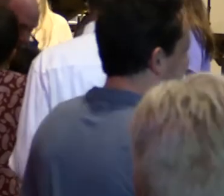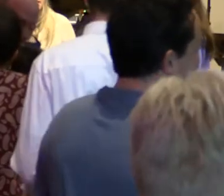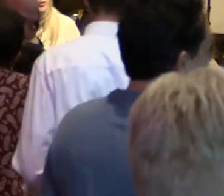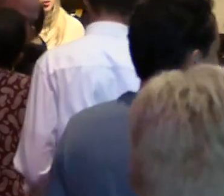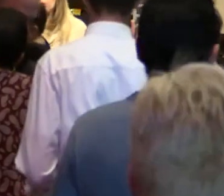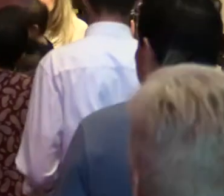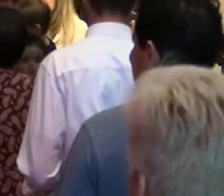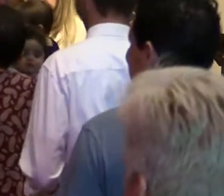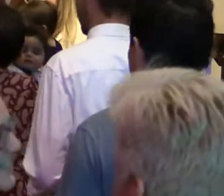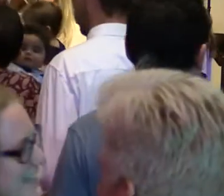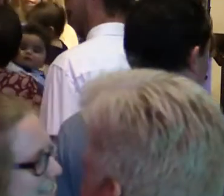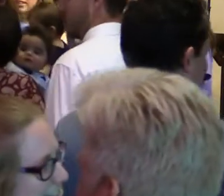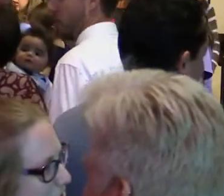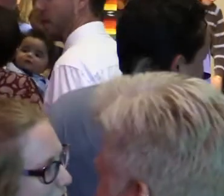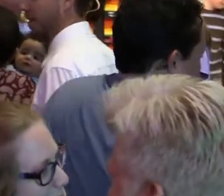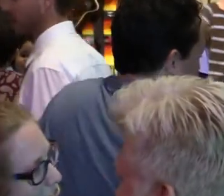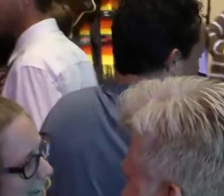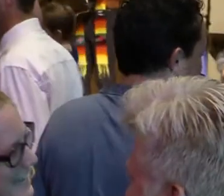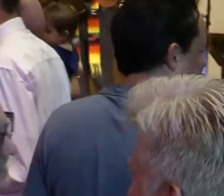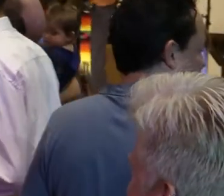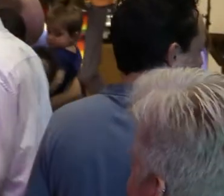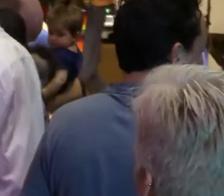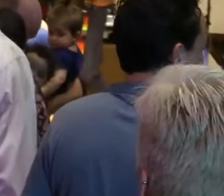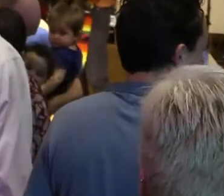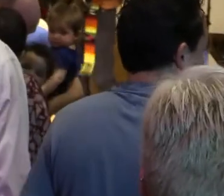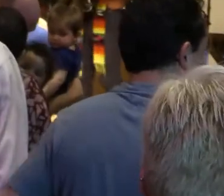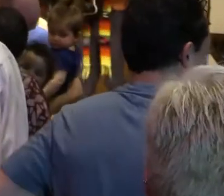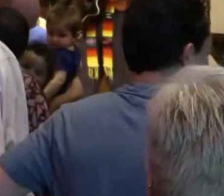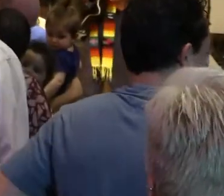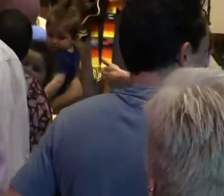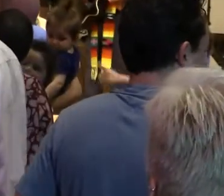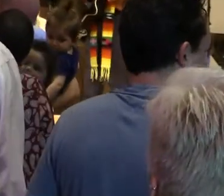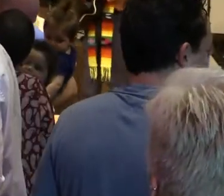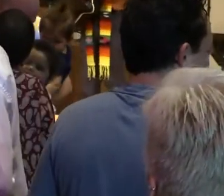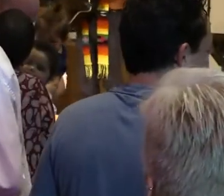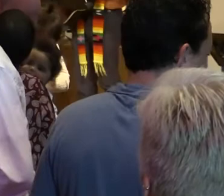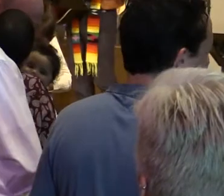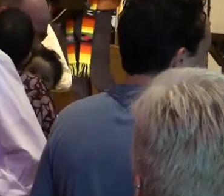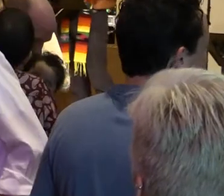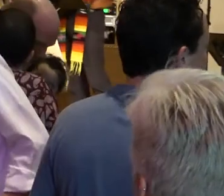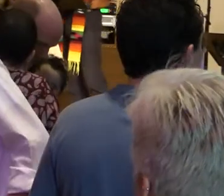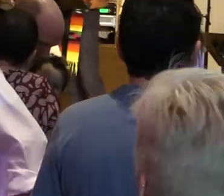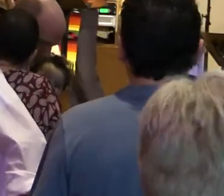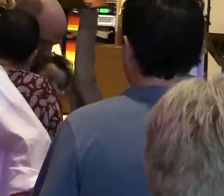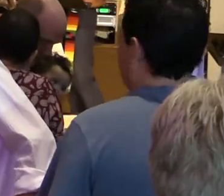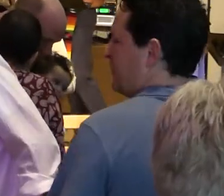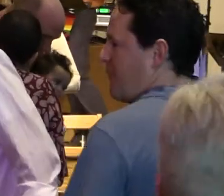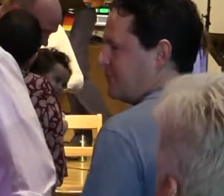you are loved. Happy Father's Day. Yes, that is today.